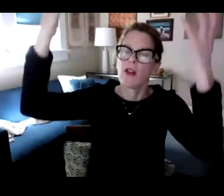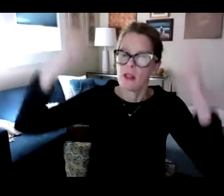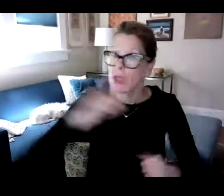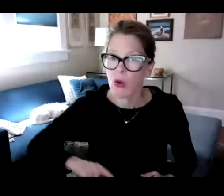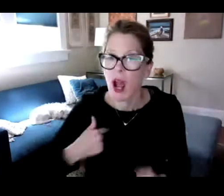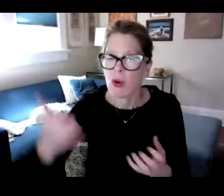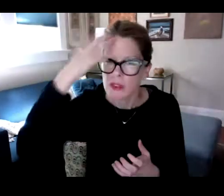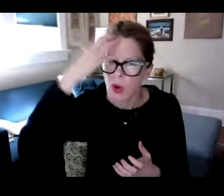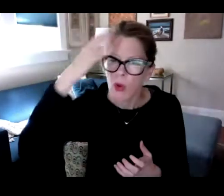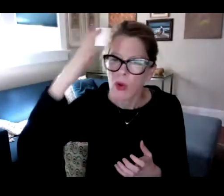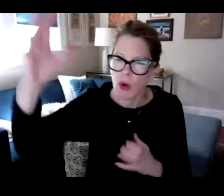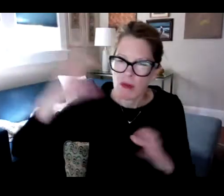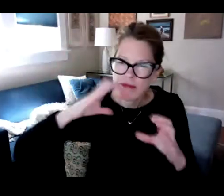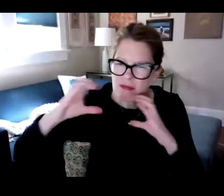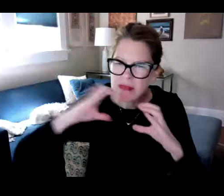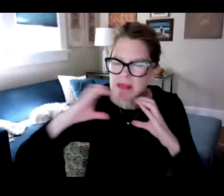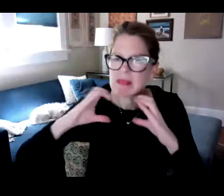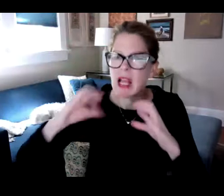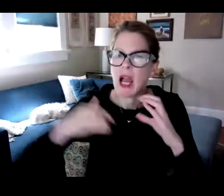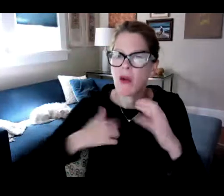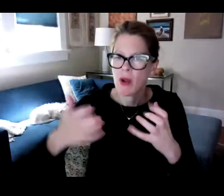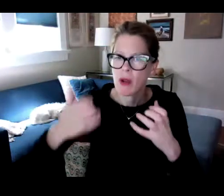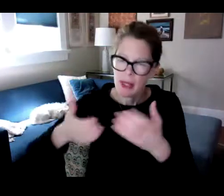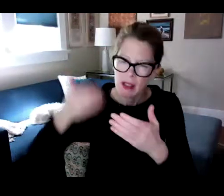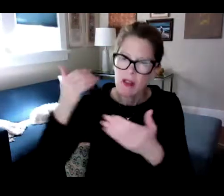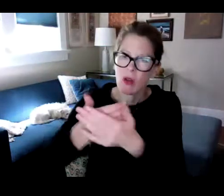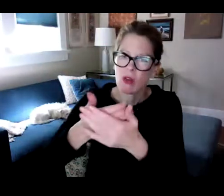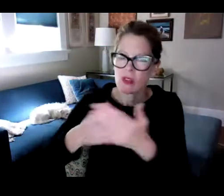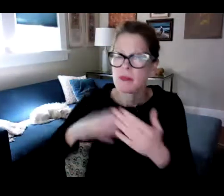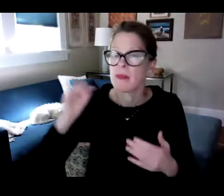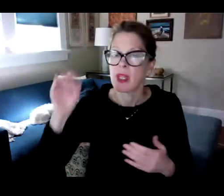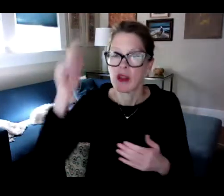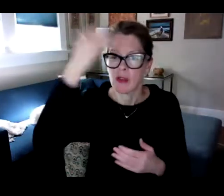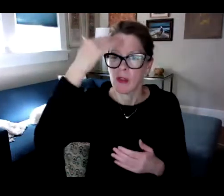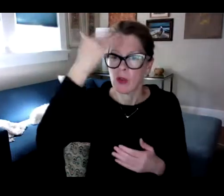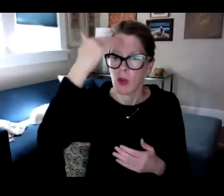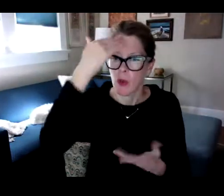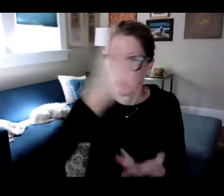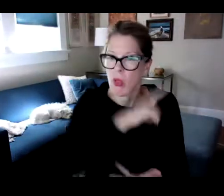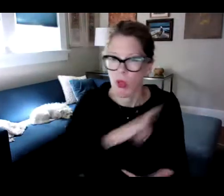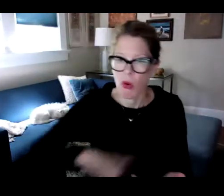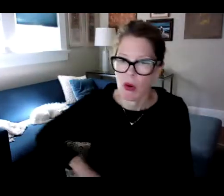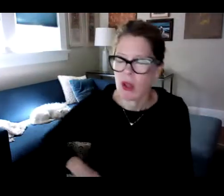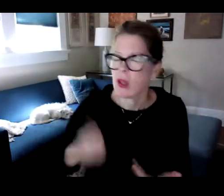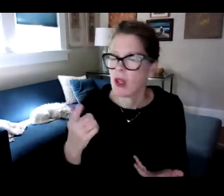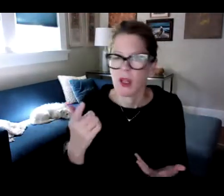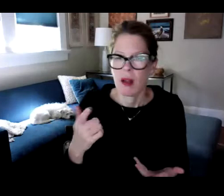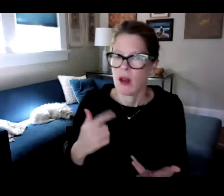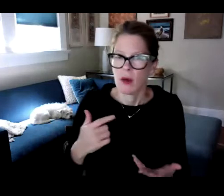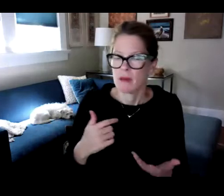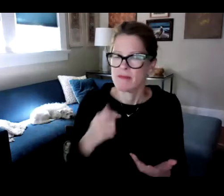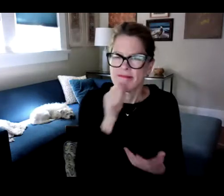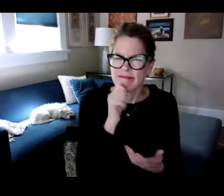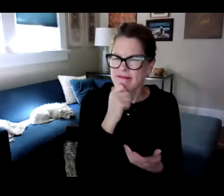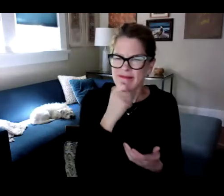my supplication. If you, Lord, were to note what is done amiss, O Lord, who could stand?